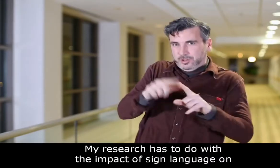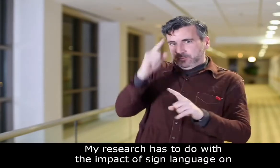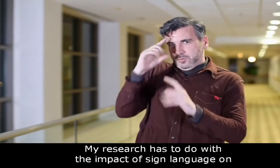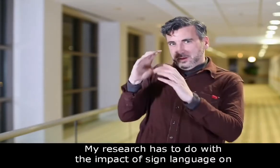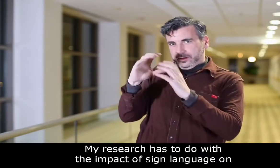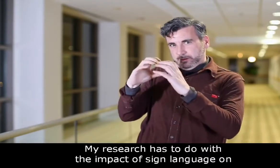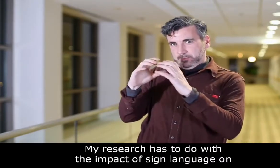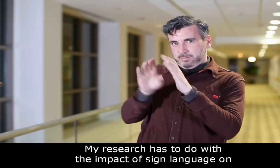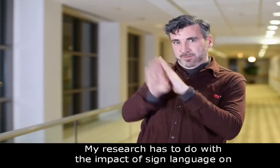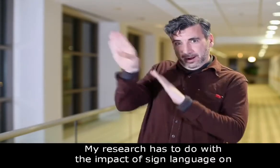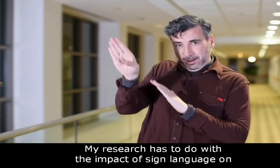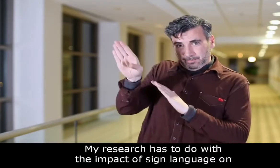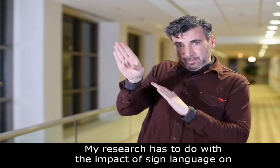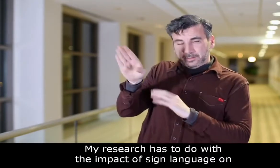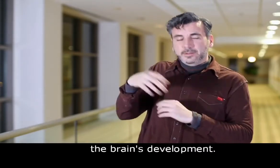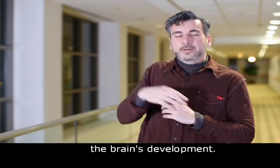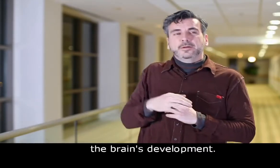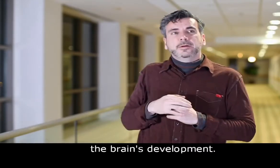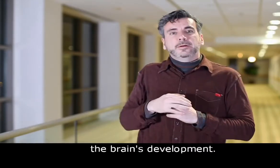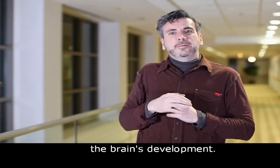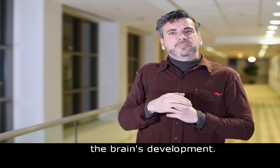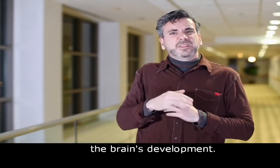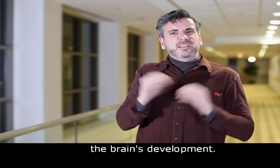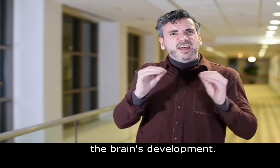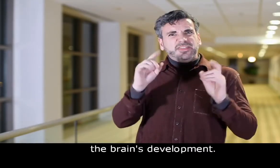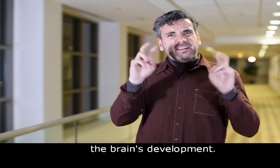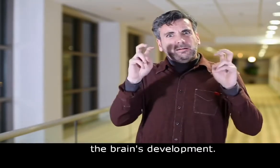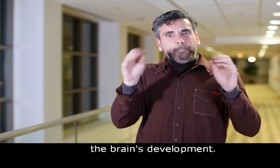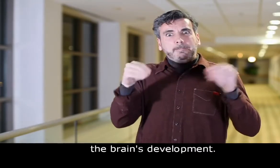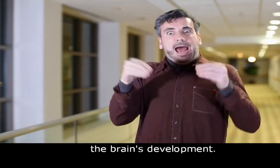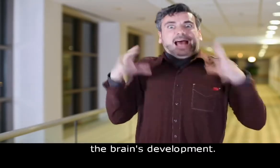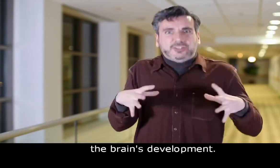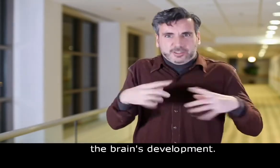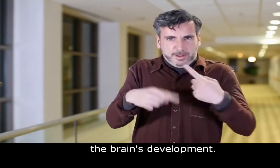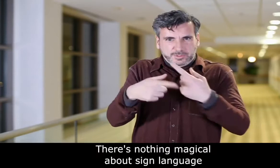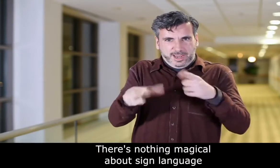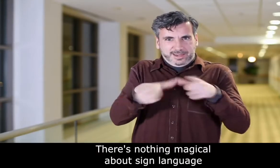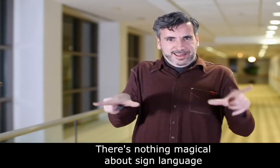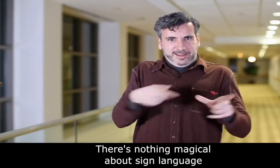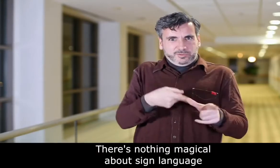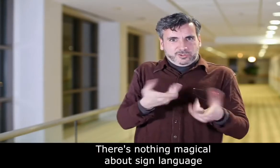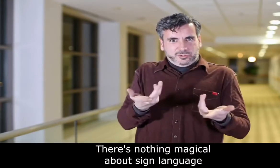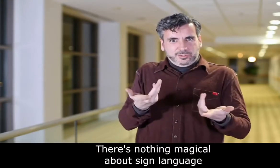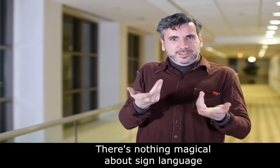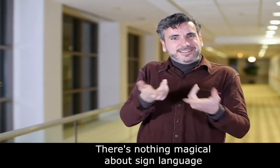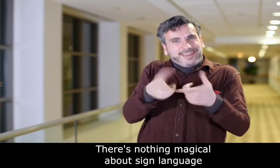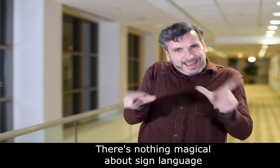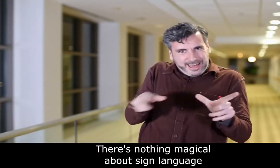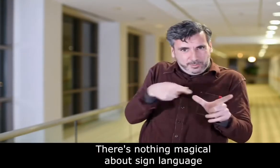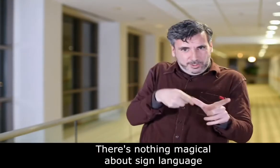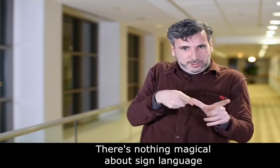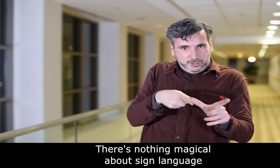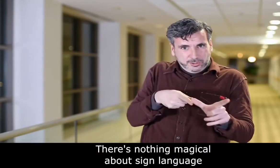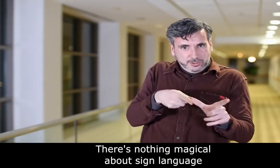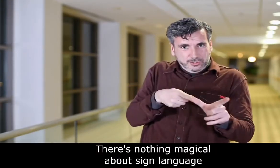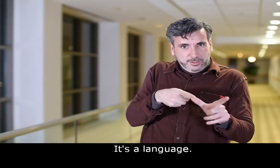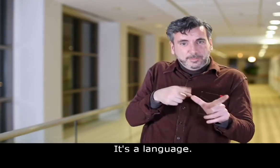of signed language on the brain's development. There's nothing magical about sign language. It's a